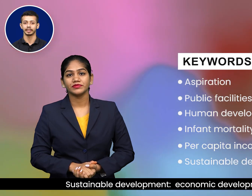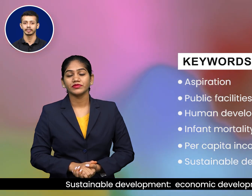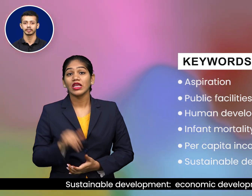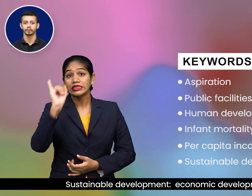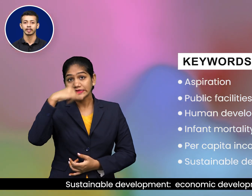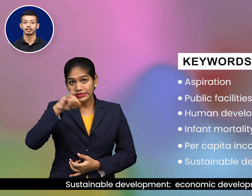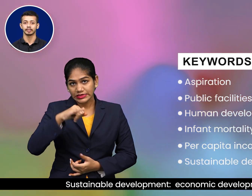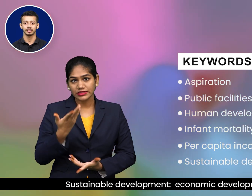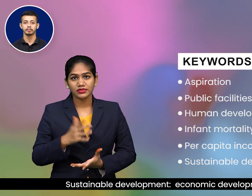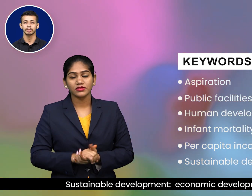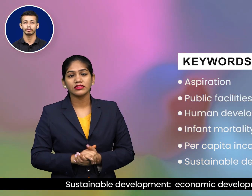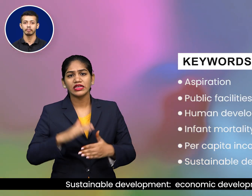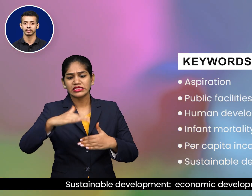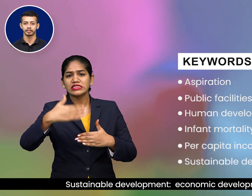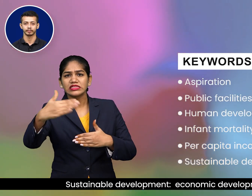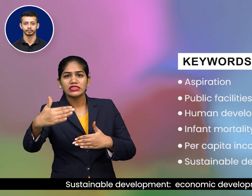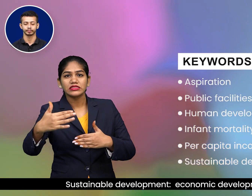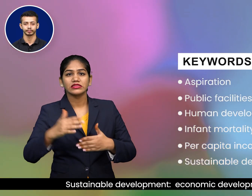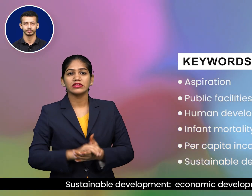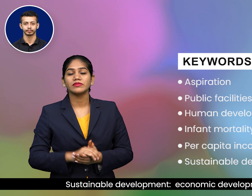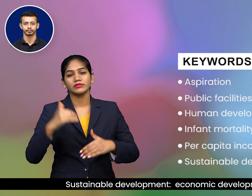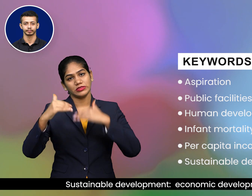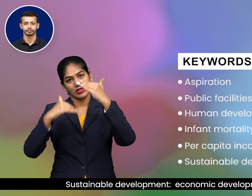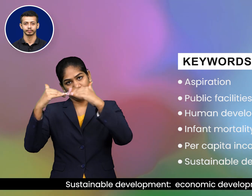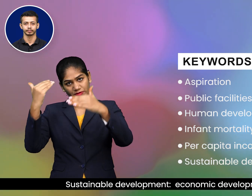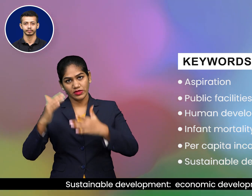Number 6. Sustainable development.